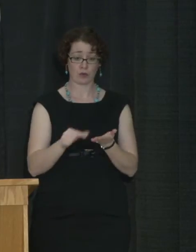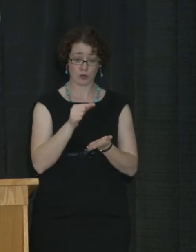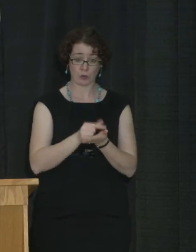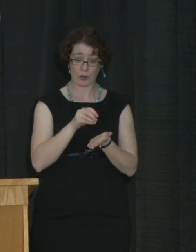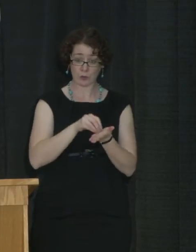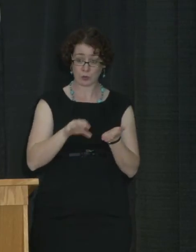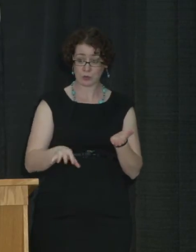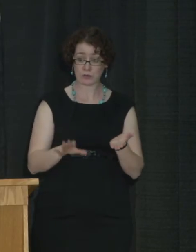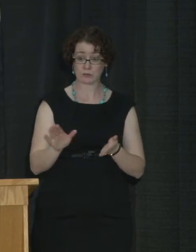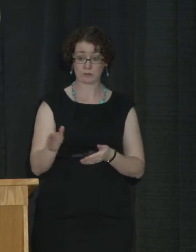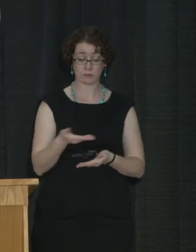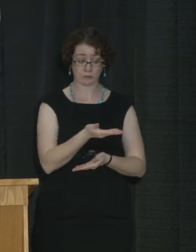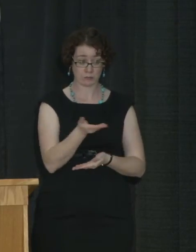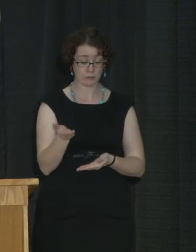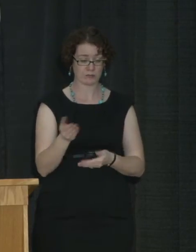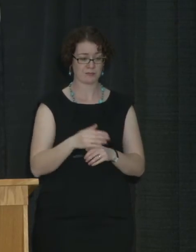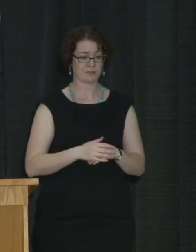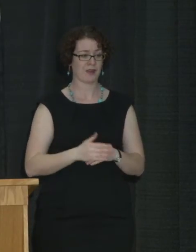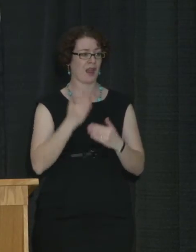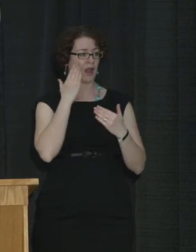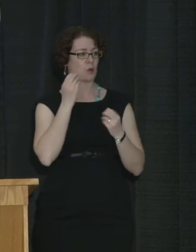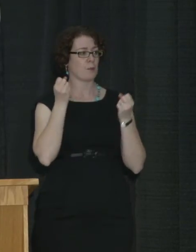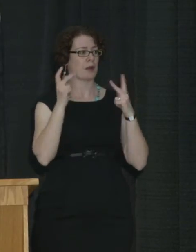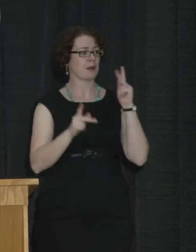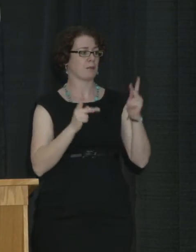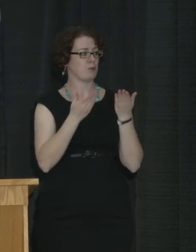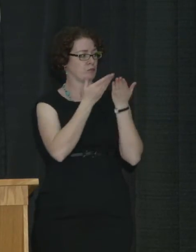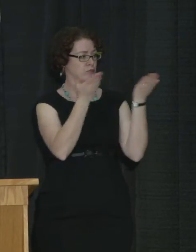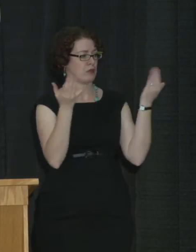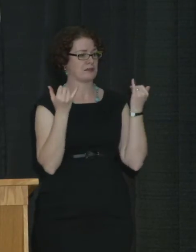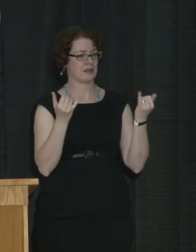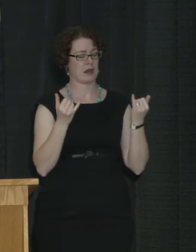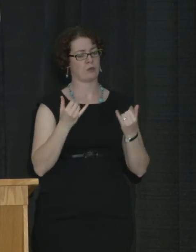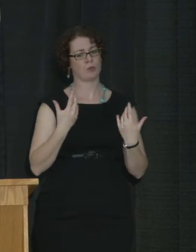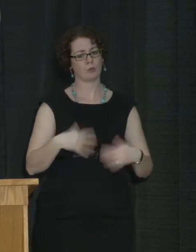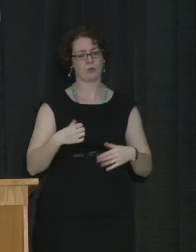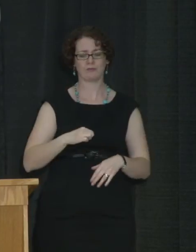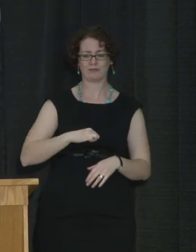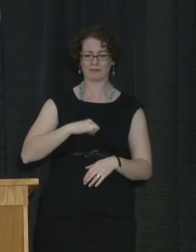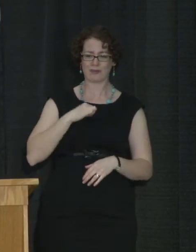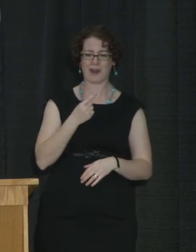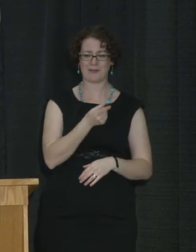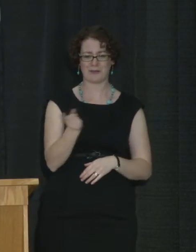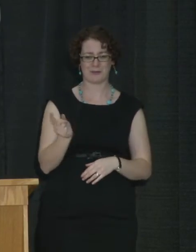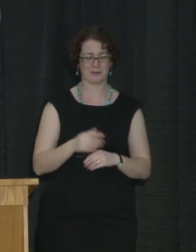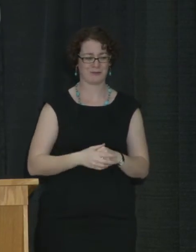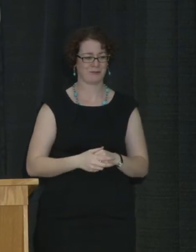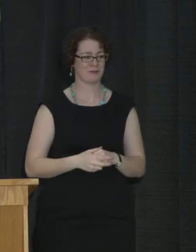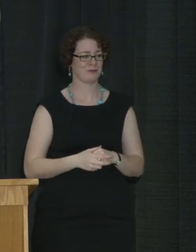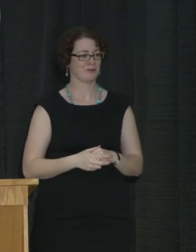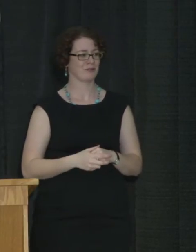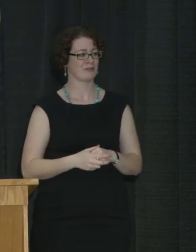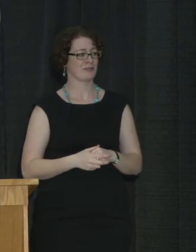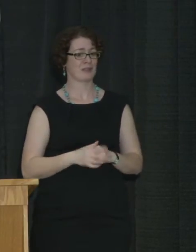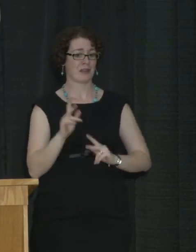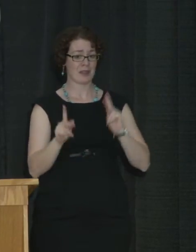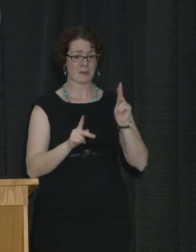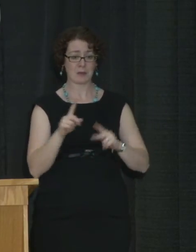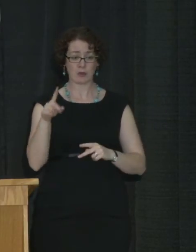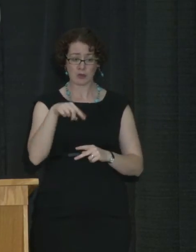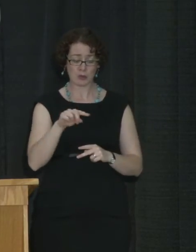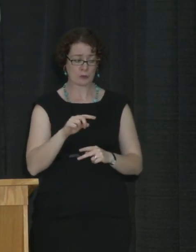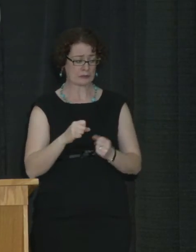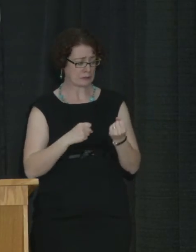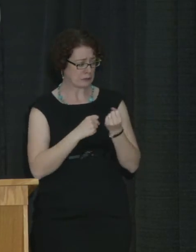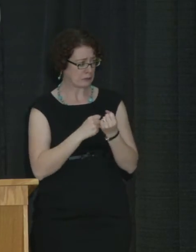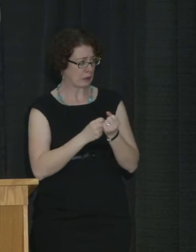Graduates, I know that there are many individuals here today who are very proud of what you have accomplished. They are the people you turned to